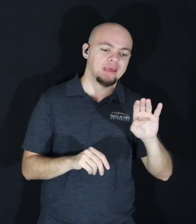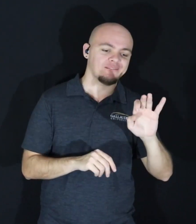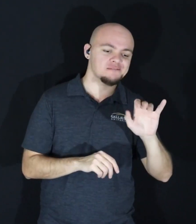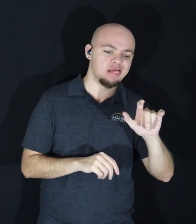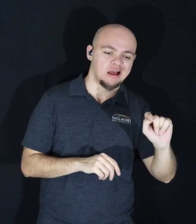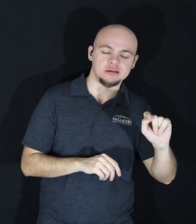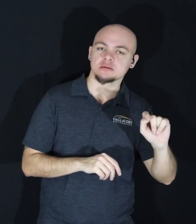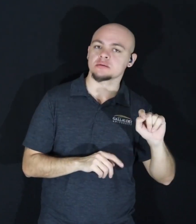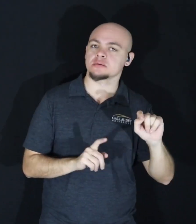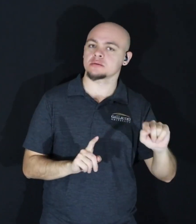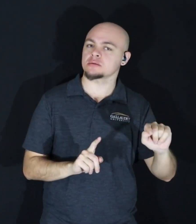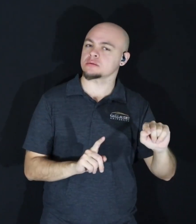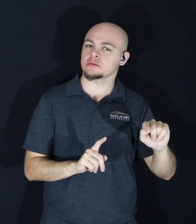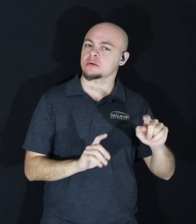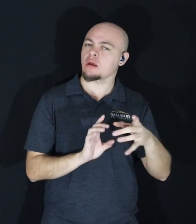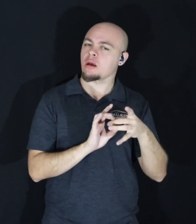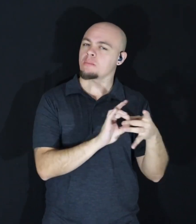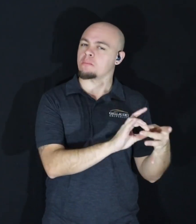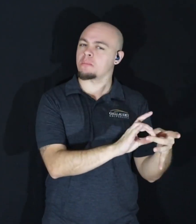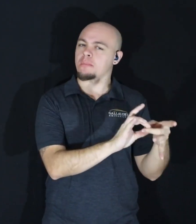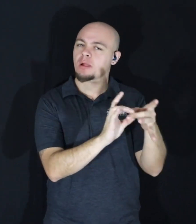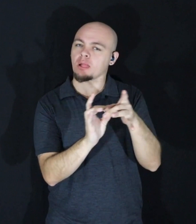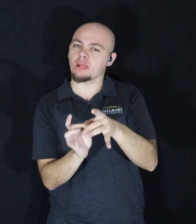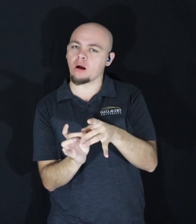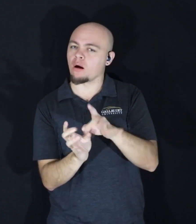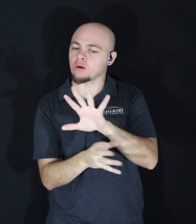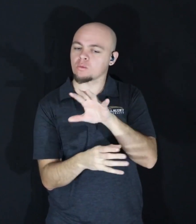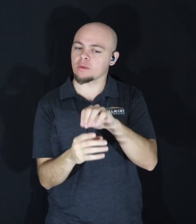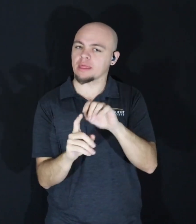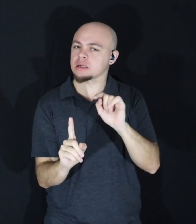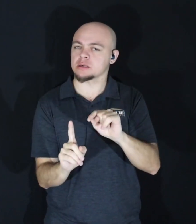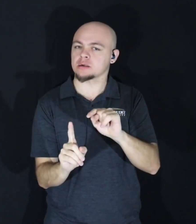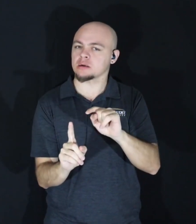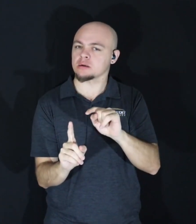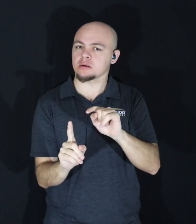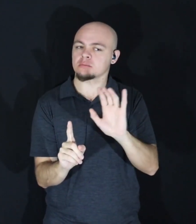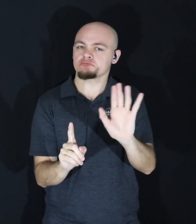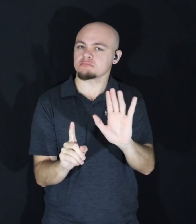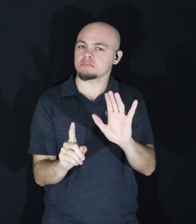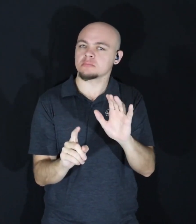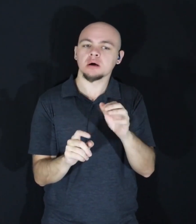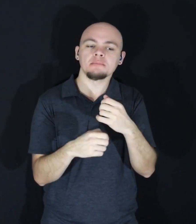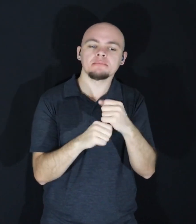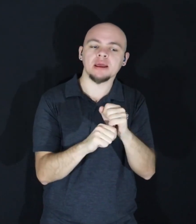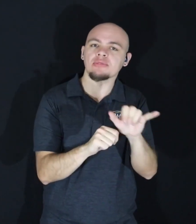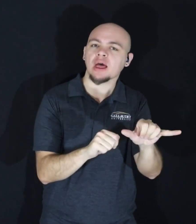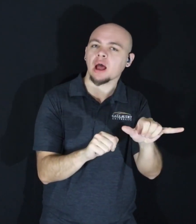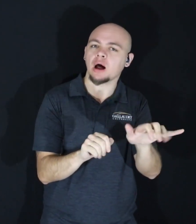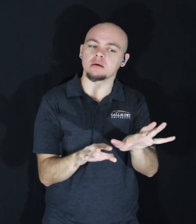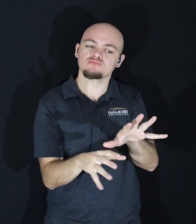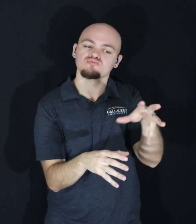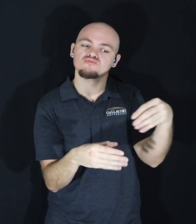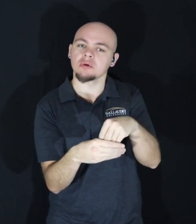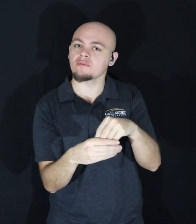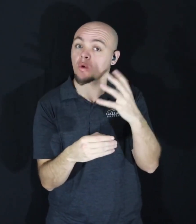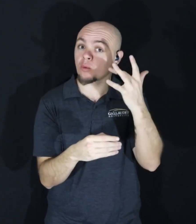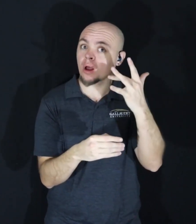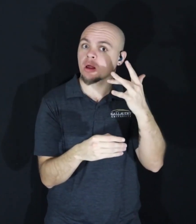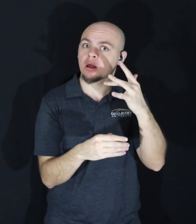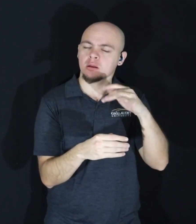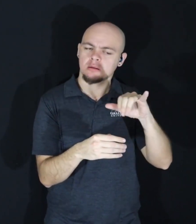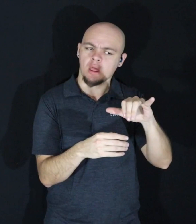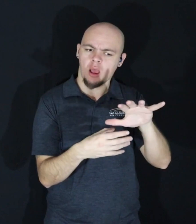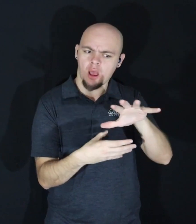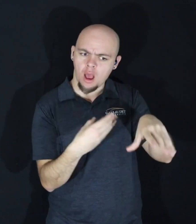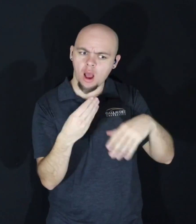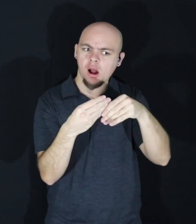it doesn't inherently belong in this chord. But I've made space for this note because when you add it to the chord,